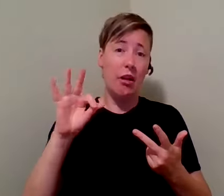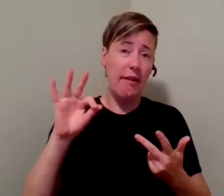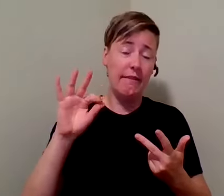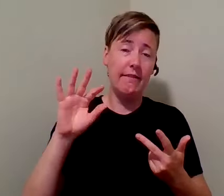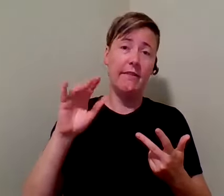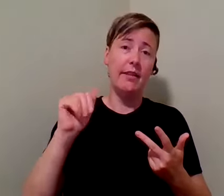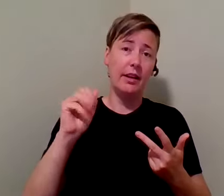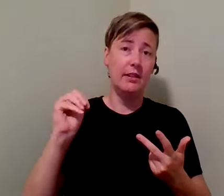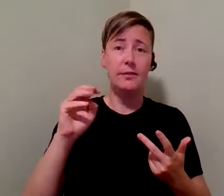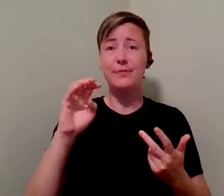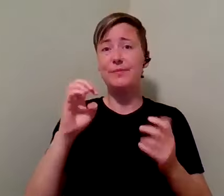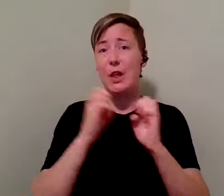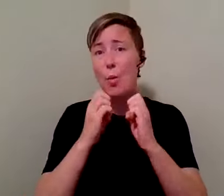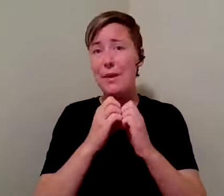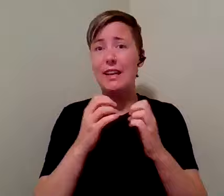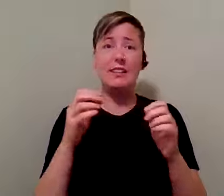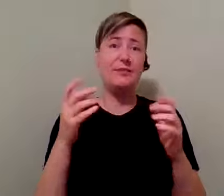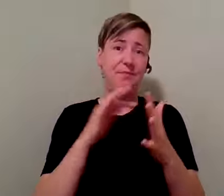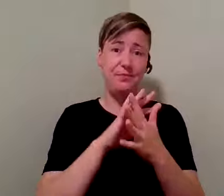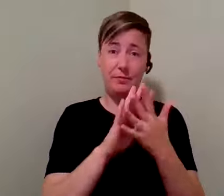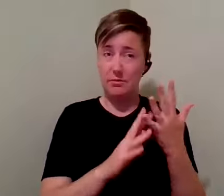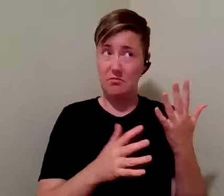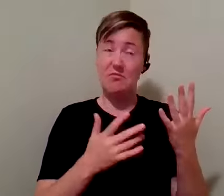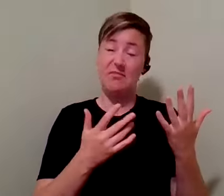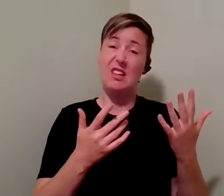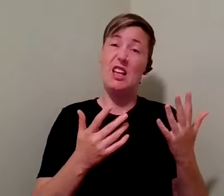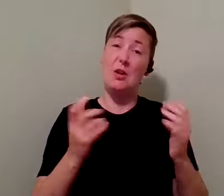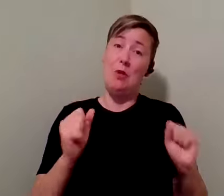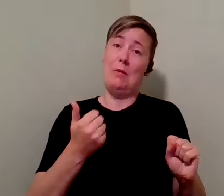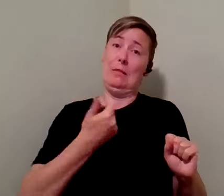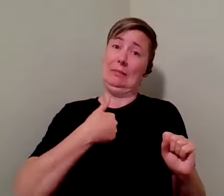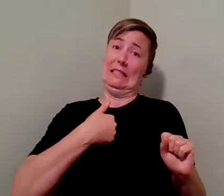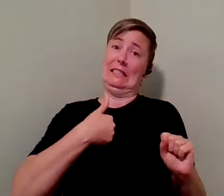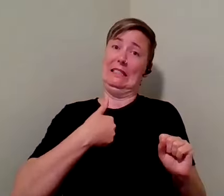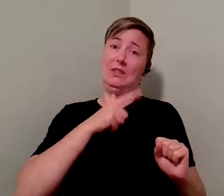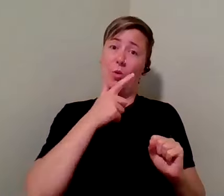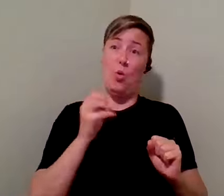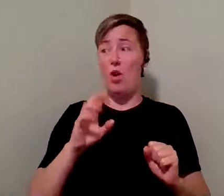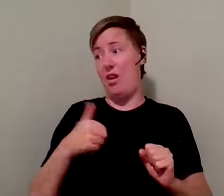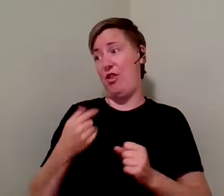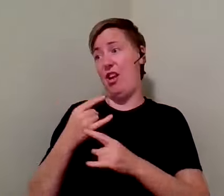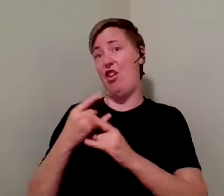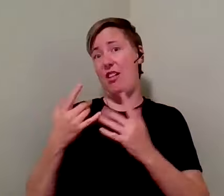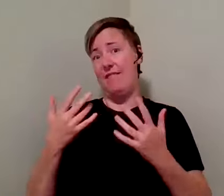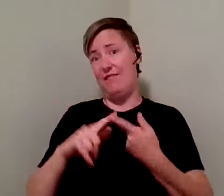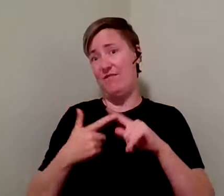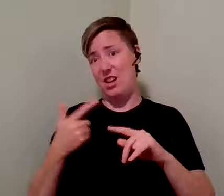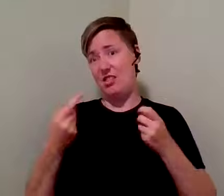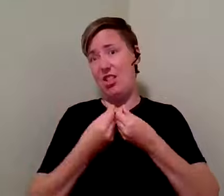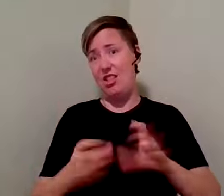Ethiopian, uh, it was probably me or one of my alcoholic buddies. So public amends.